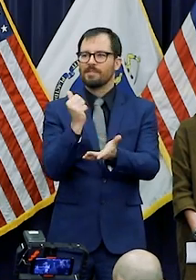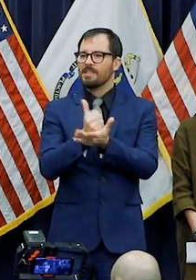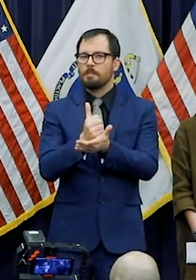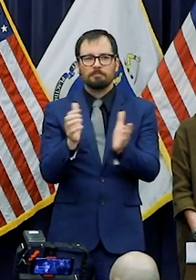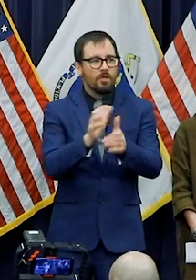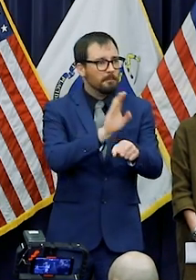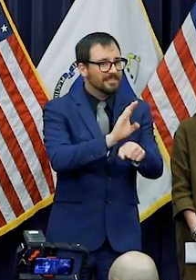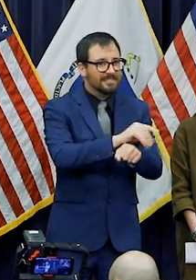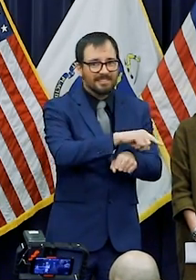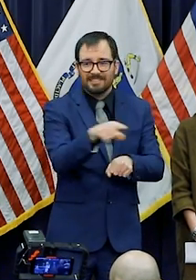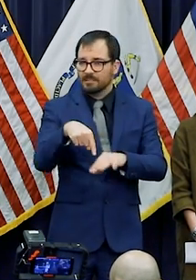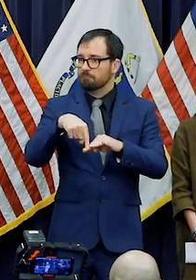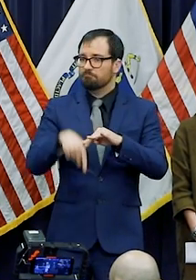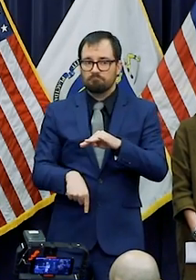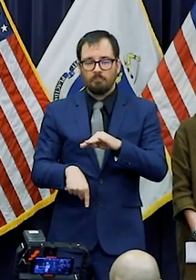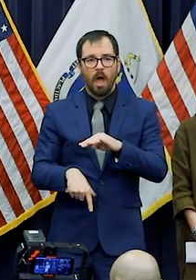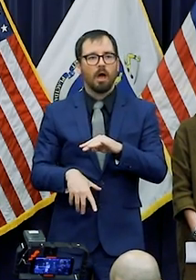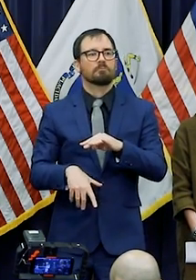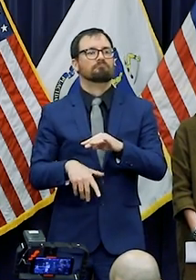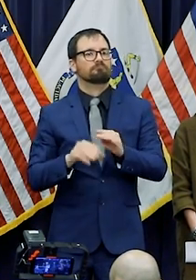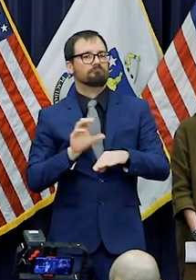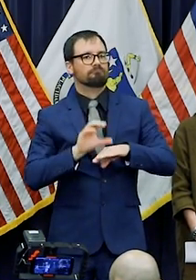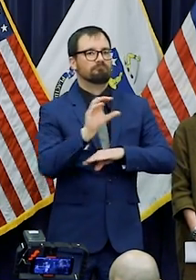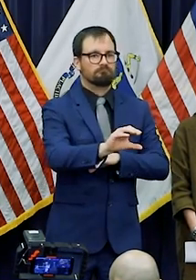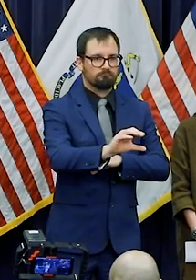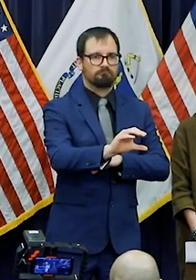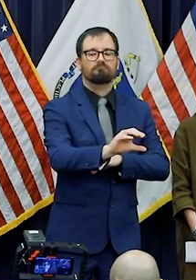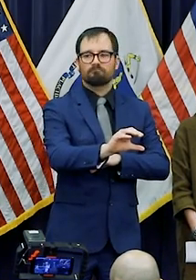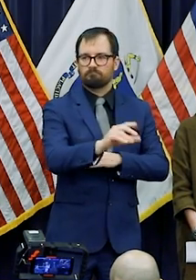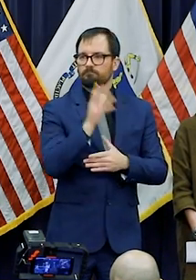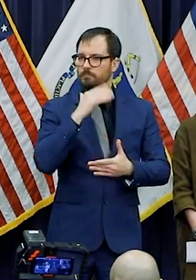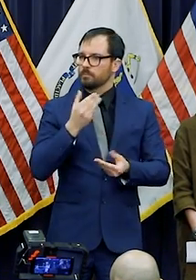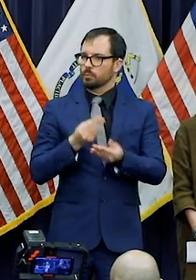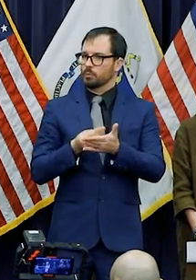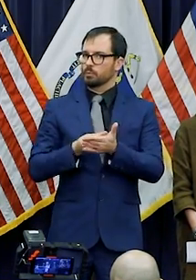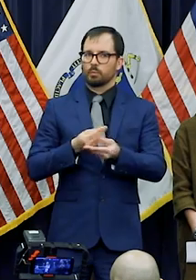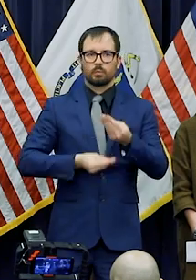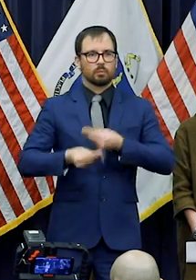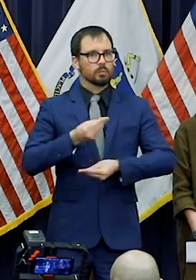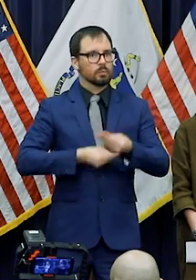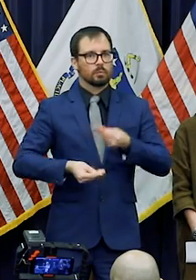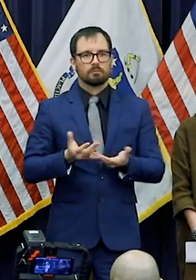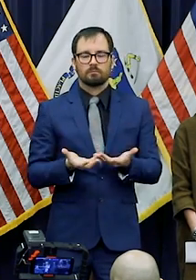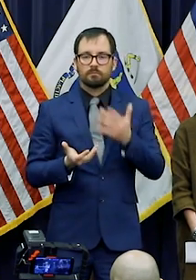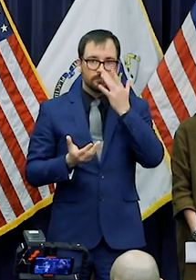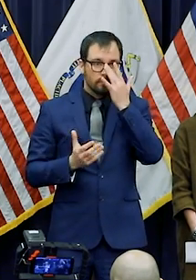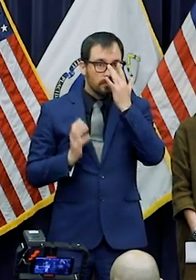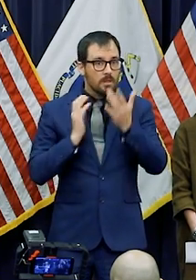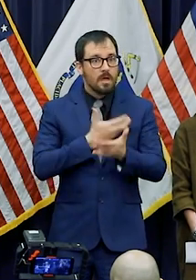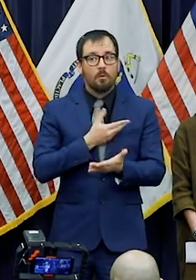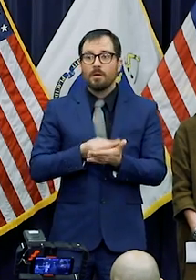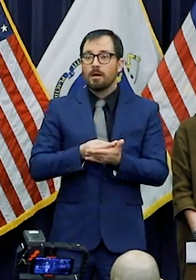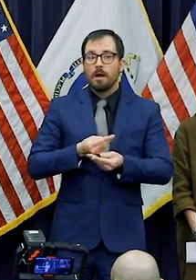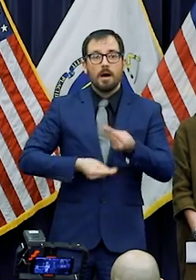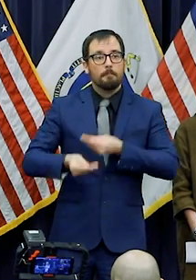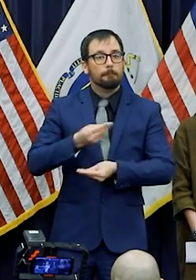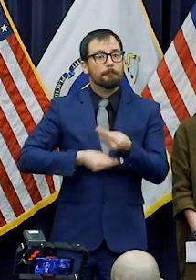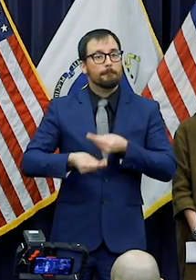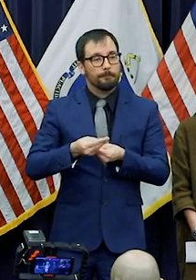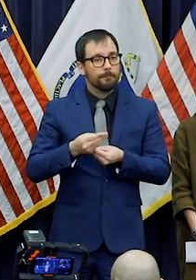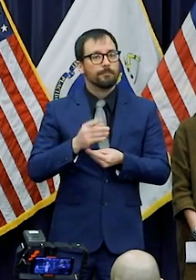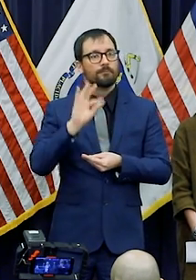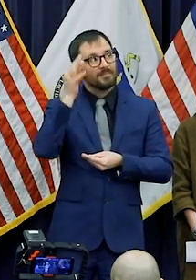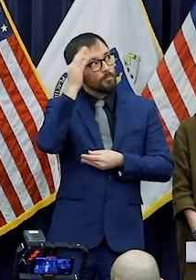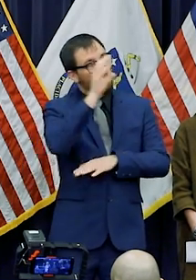to address the economic disruption caused by COVID-19, including those available from the federal government. I was glad to see the